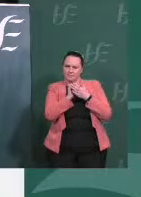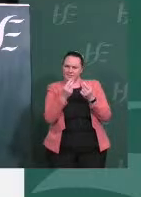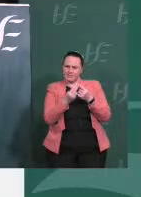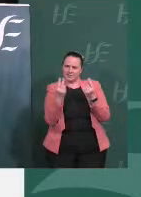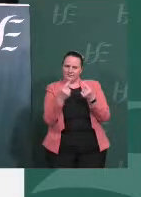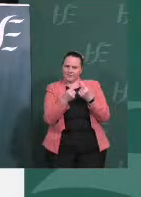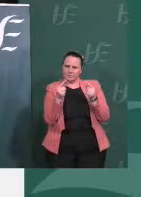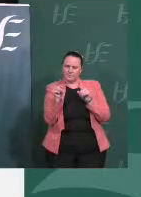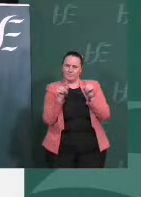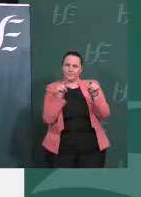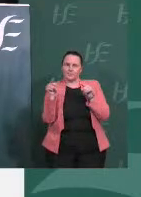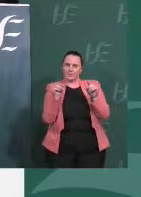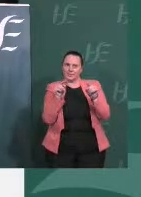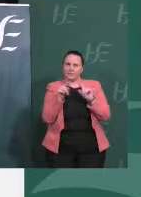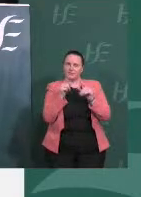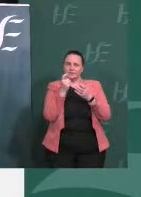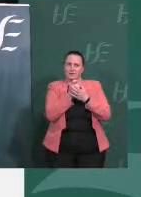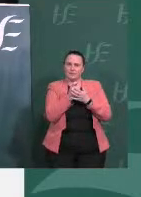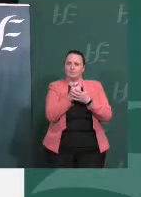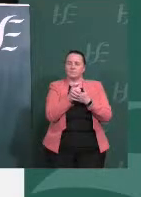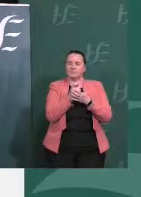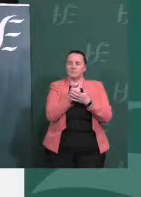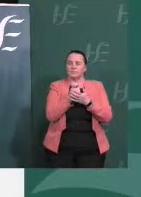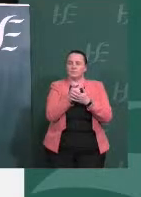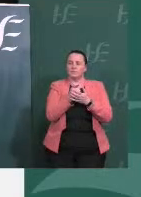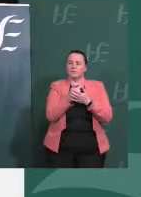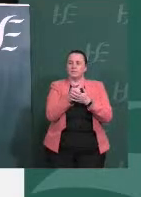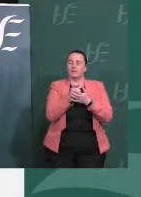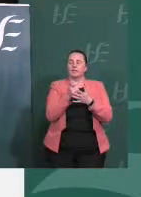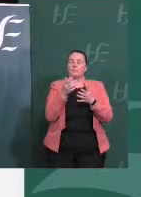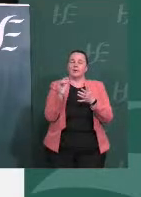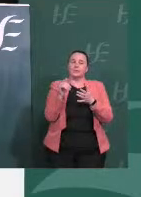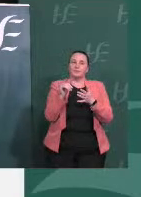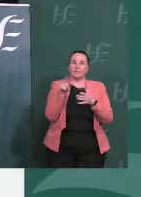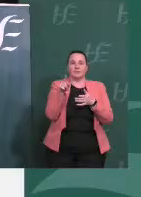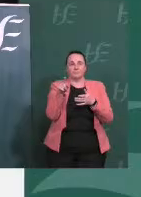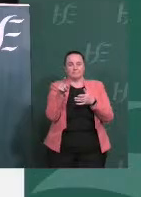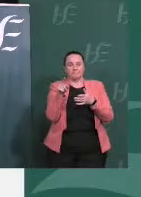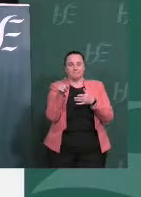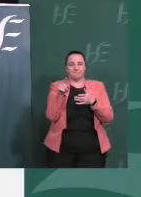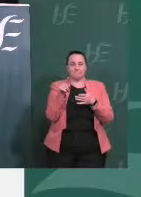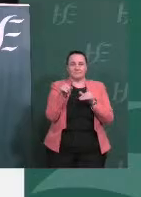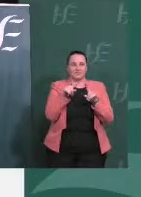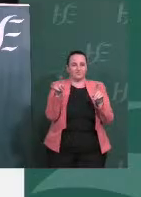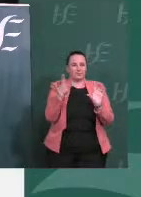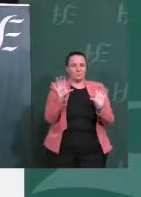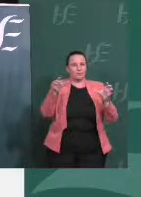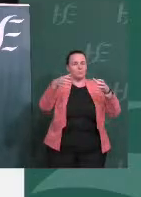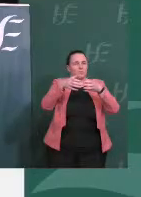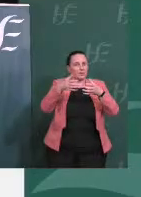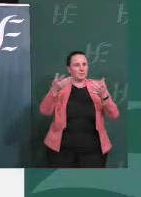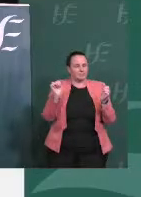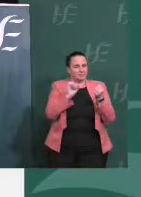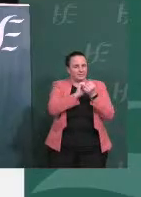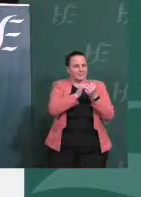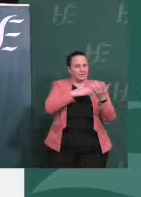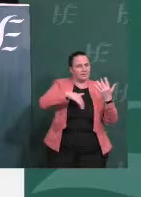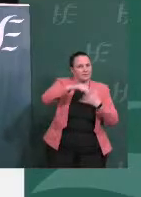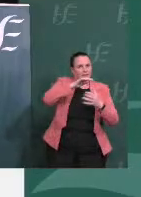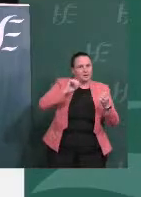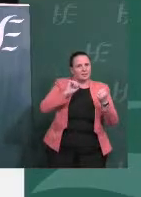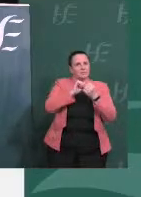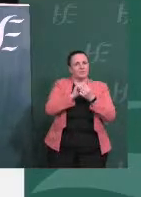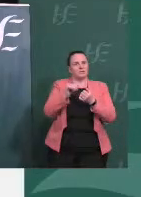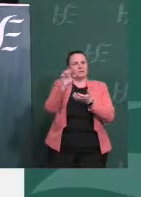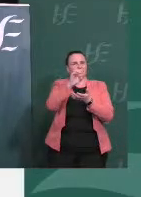at critical times during the Euros, suggesting there may have been a differential that the congregation and the effect of coming together and the excitement